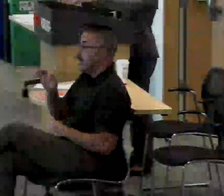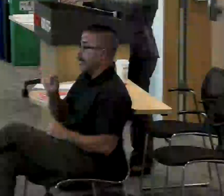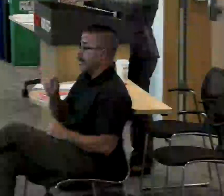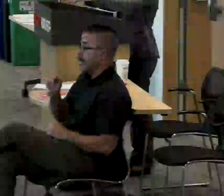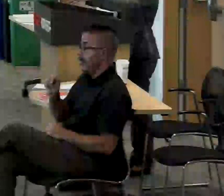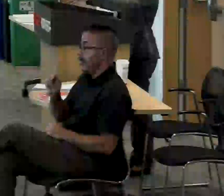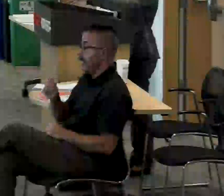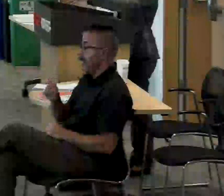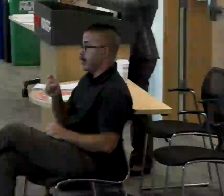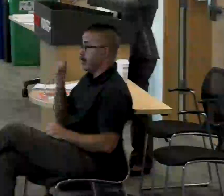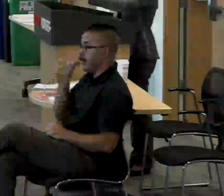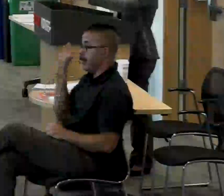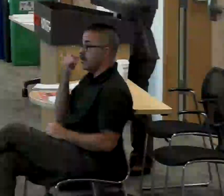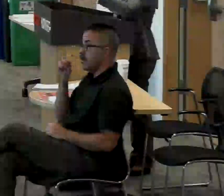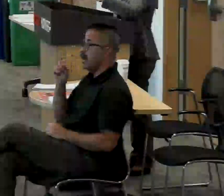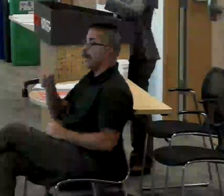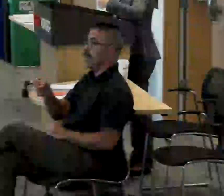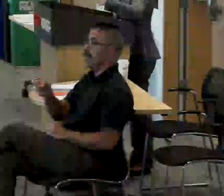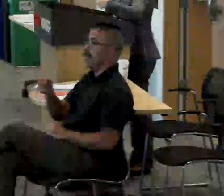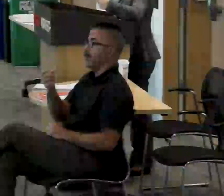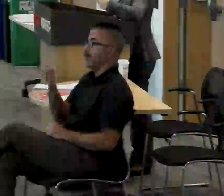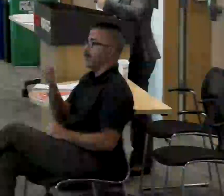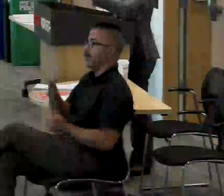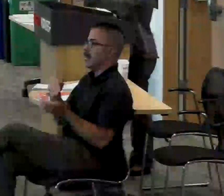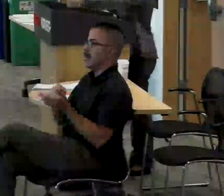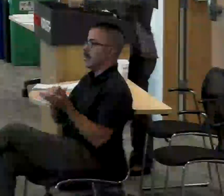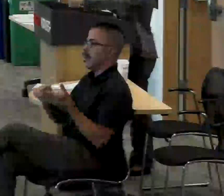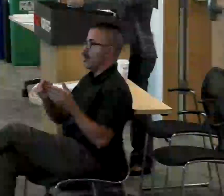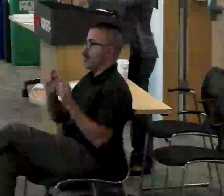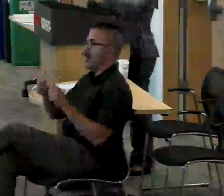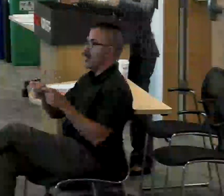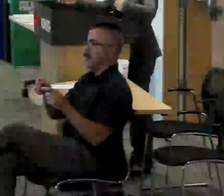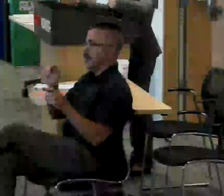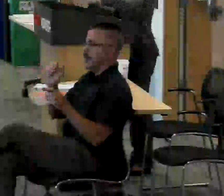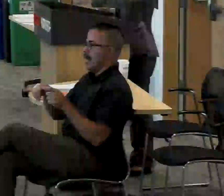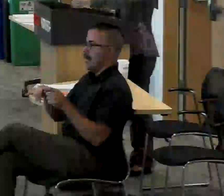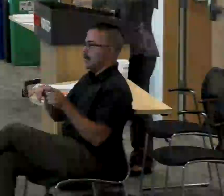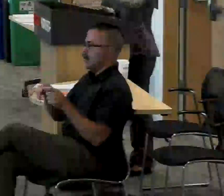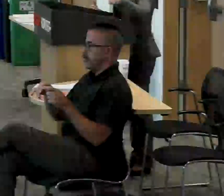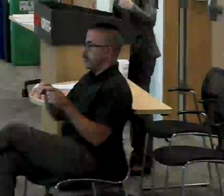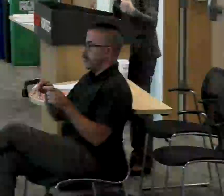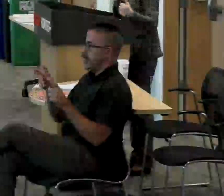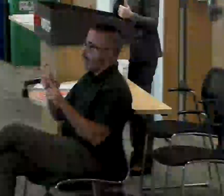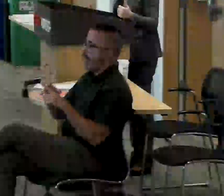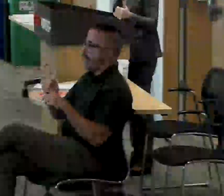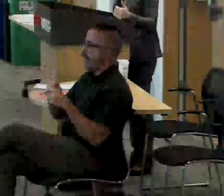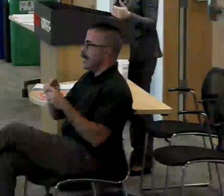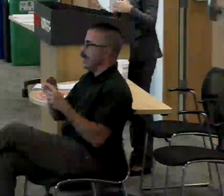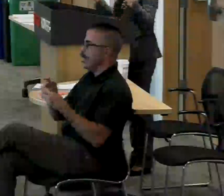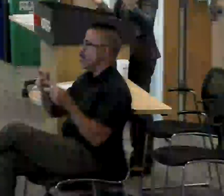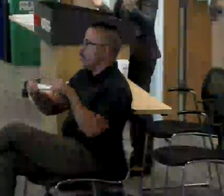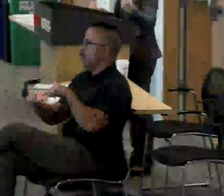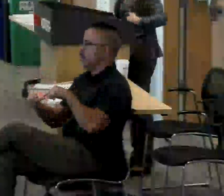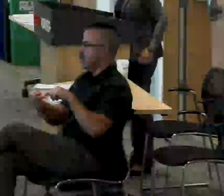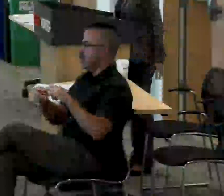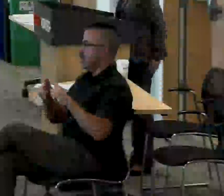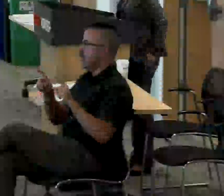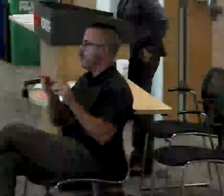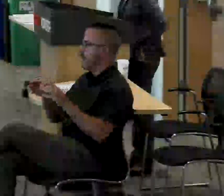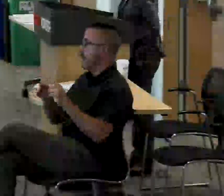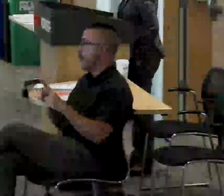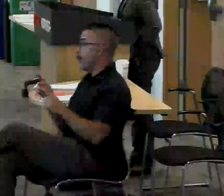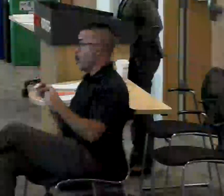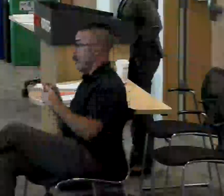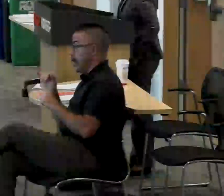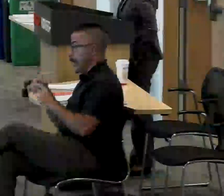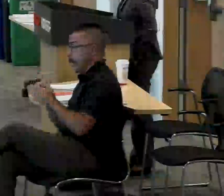of $14,000, it's applied kind of in the reverse way. But, as that increases,